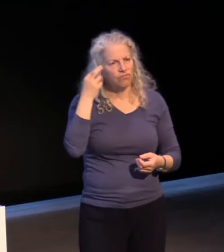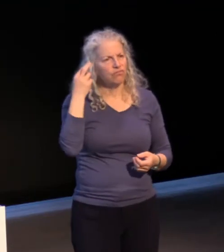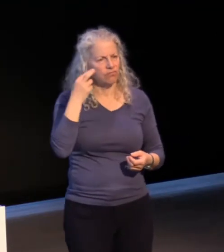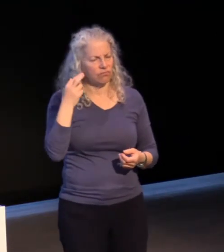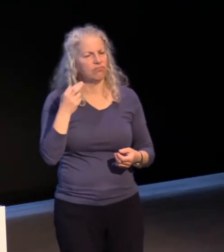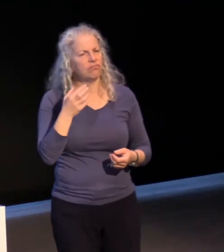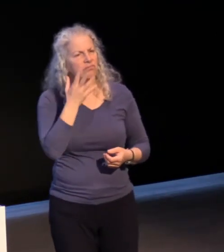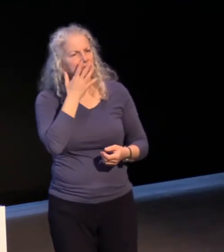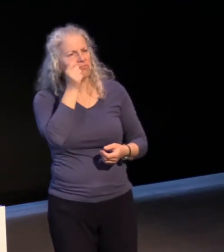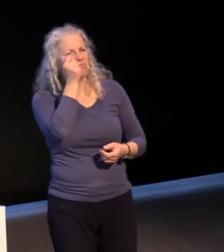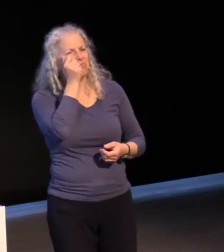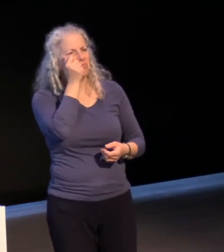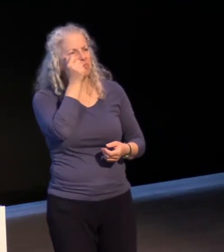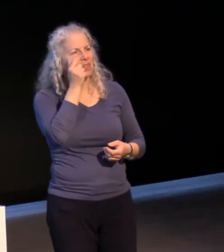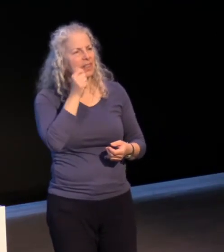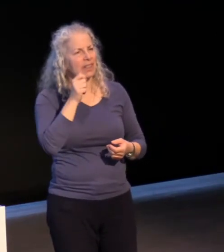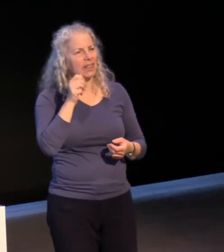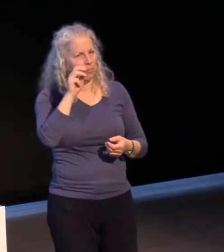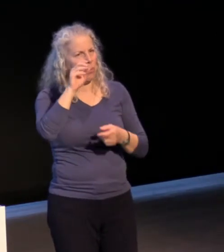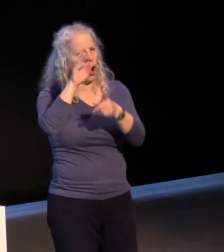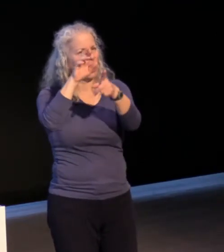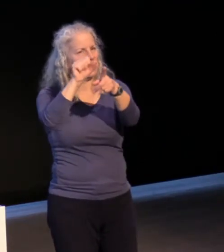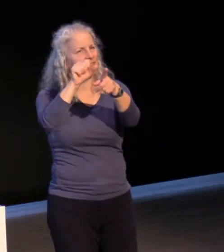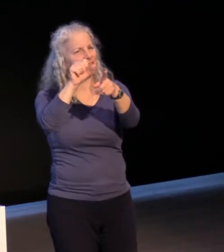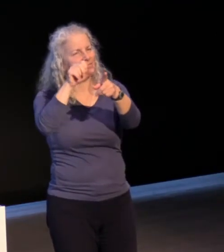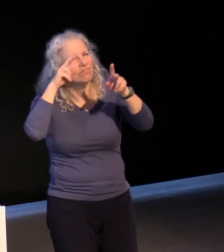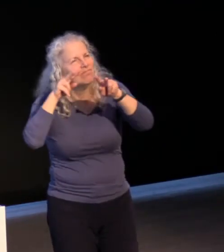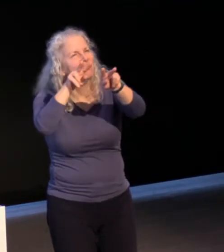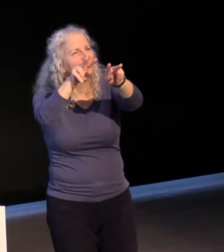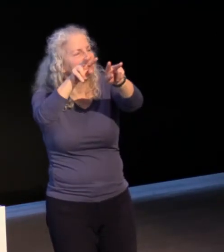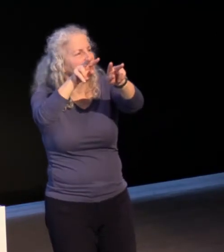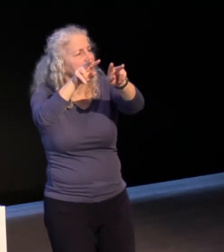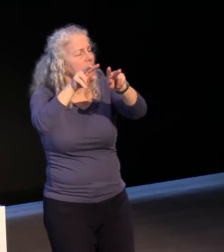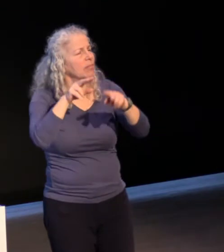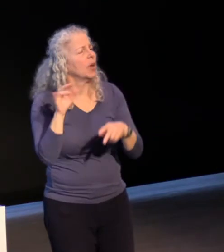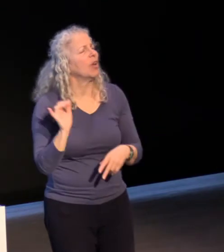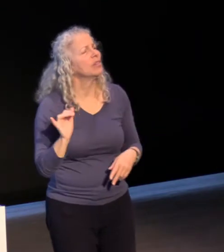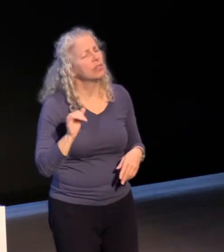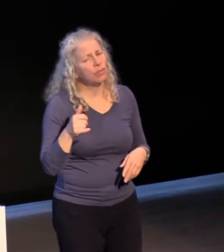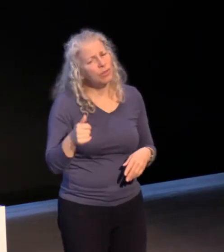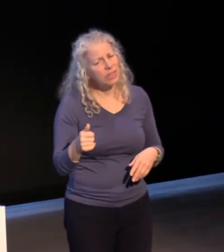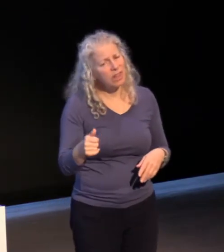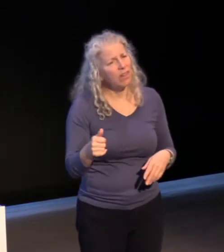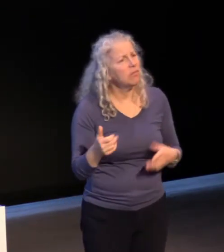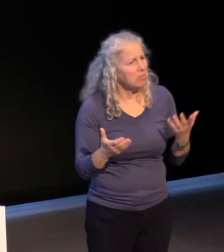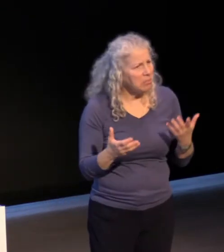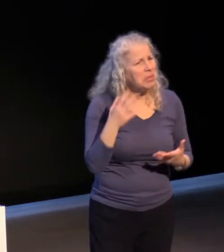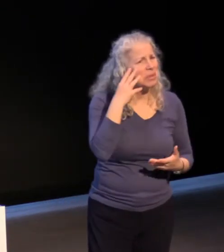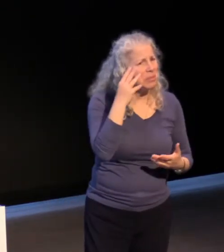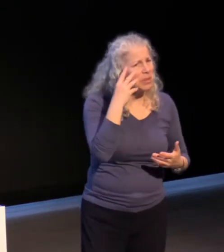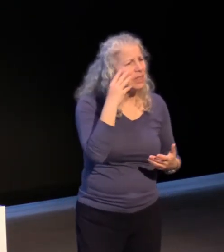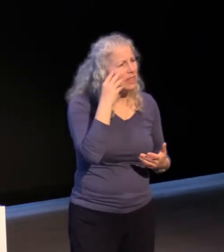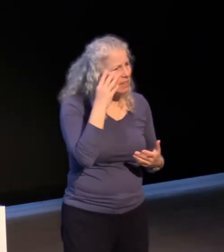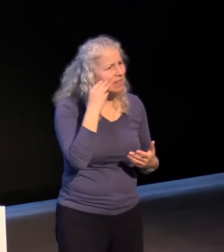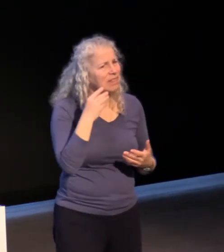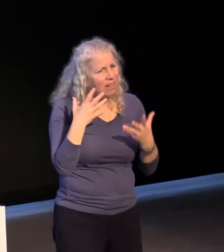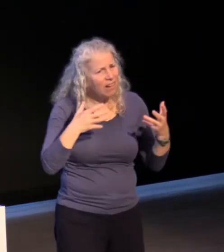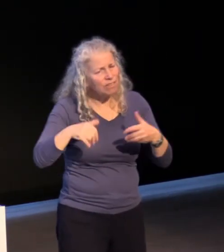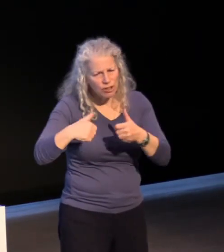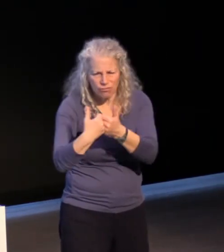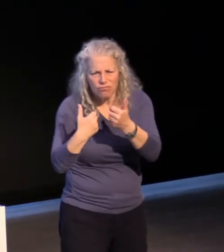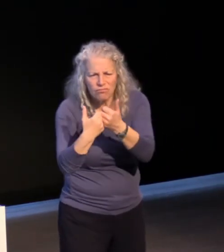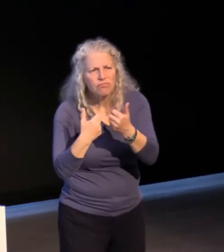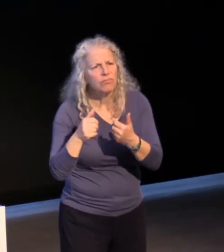and activism of Marcus Garvey. But I can imagine that she was also challenged for her beliefs,